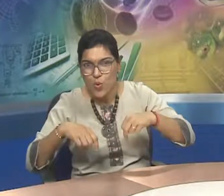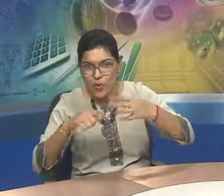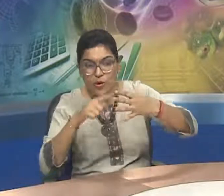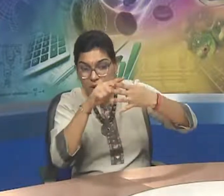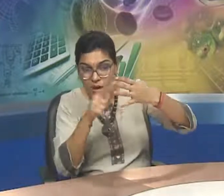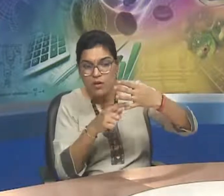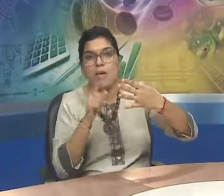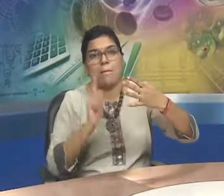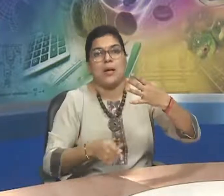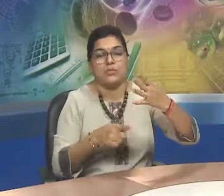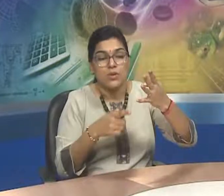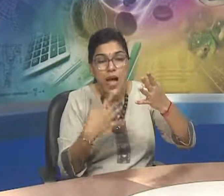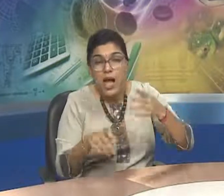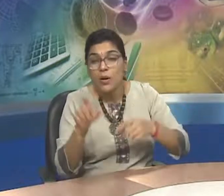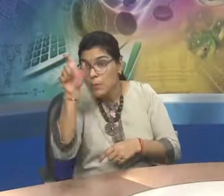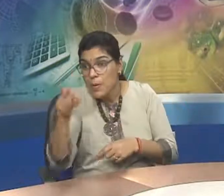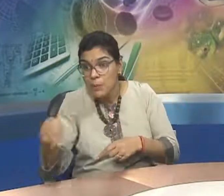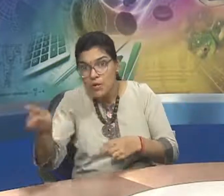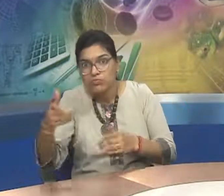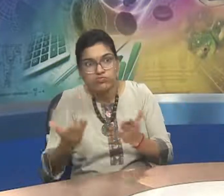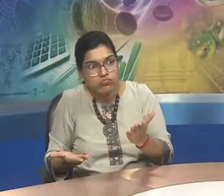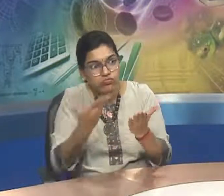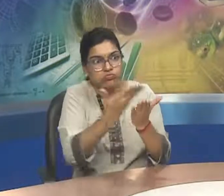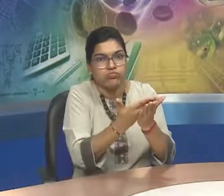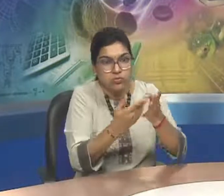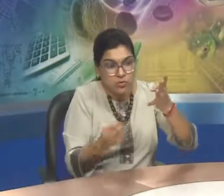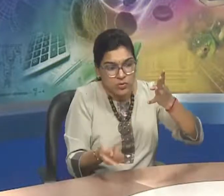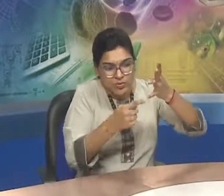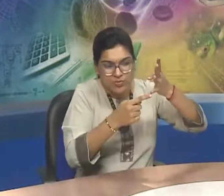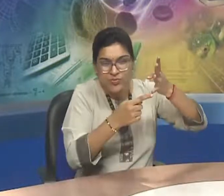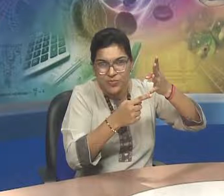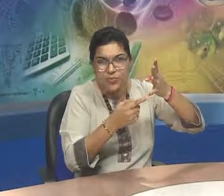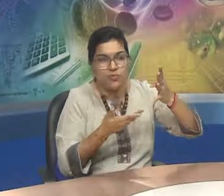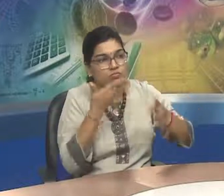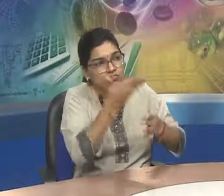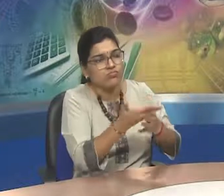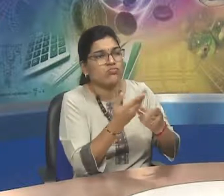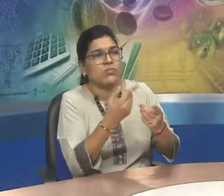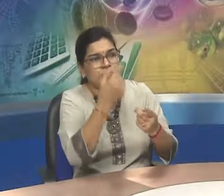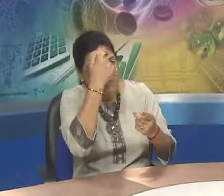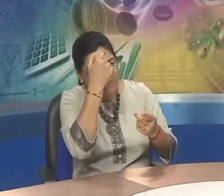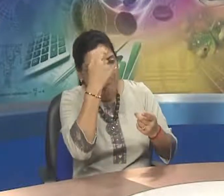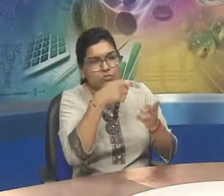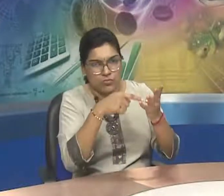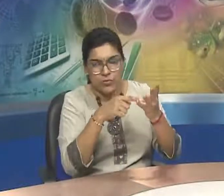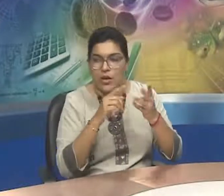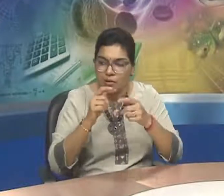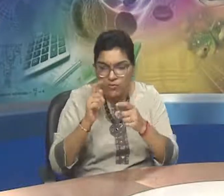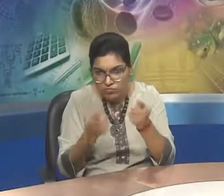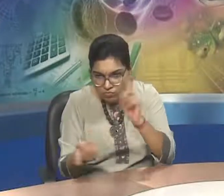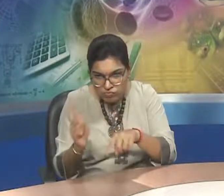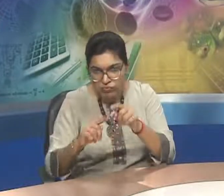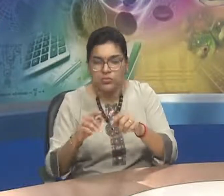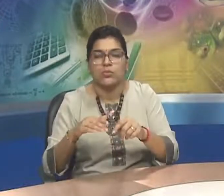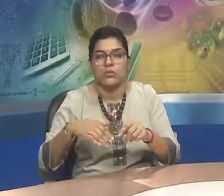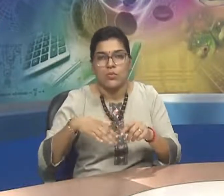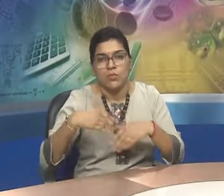matter to it or to any other court for further deciding the matter,